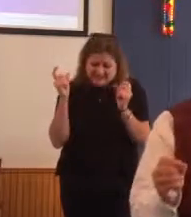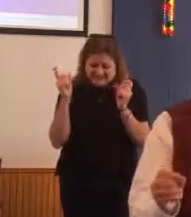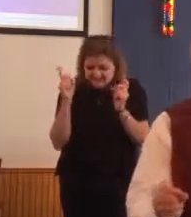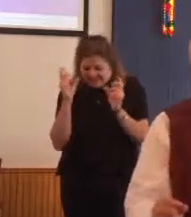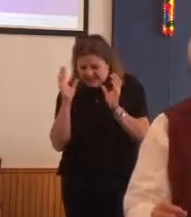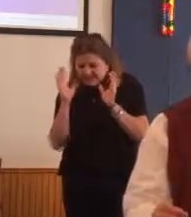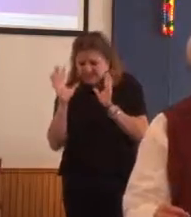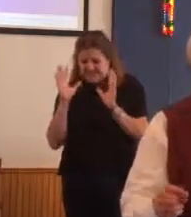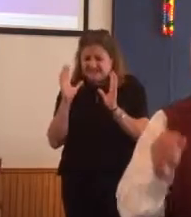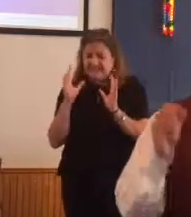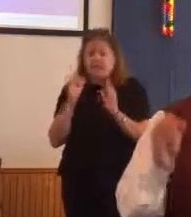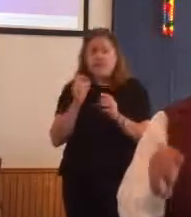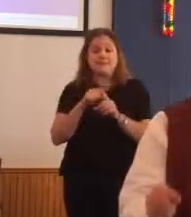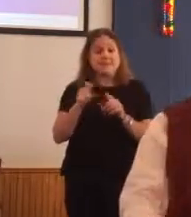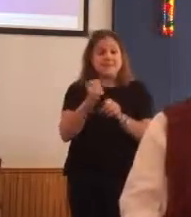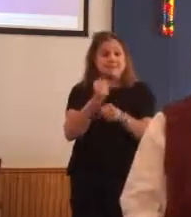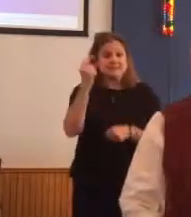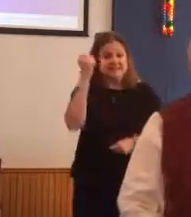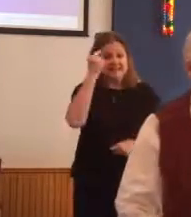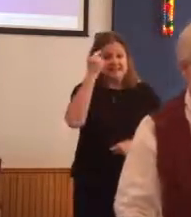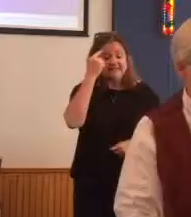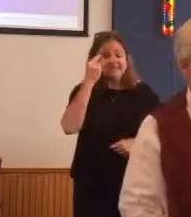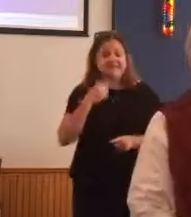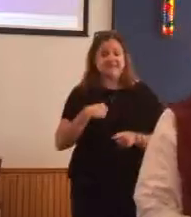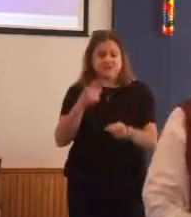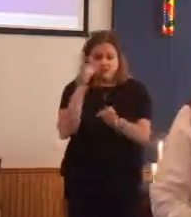When it makes sense, when it's right.